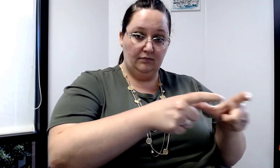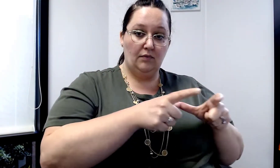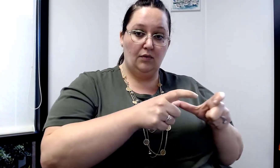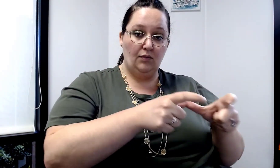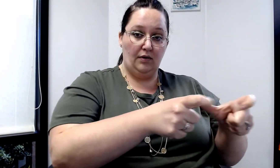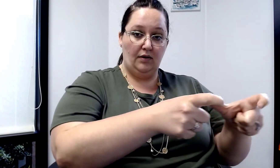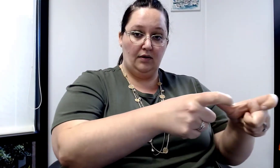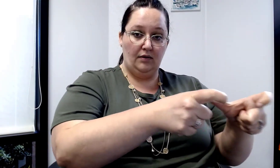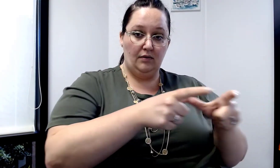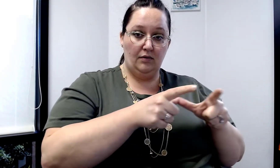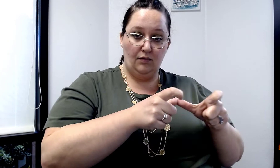bend your indexes, run.